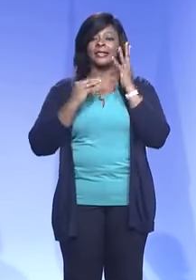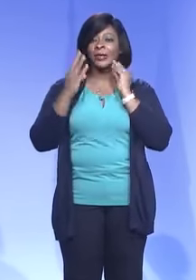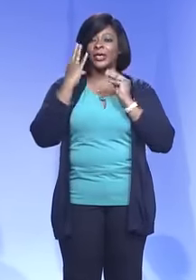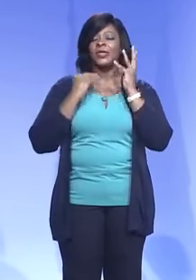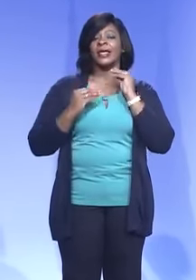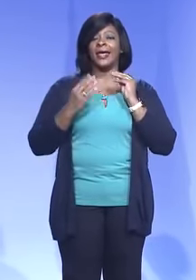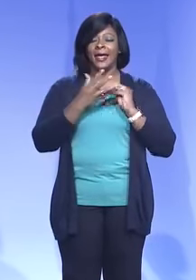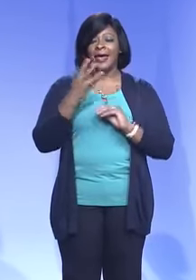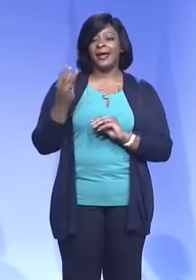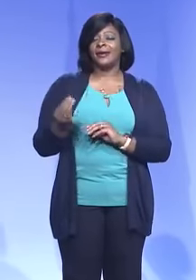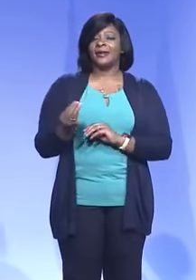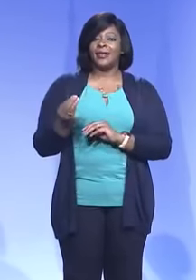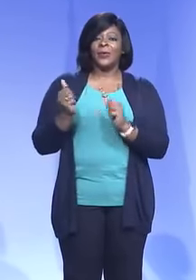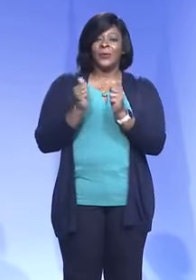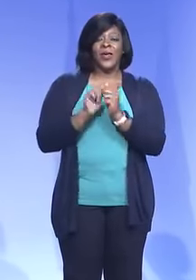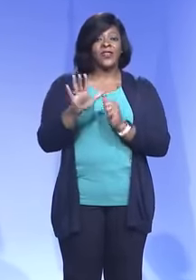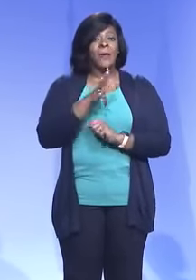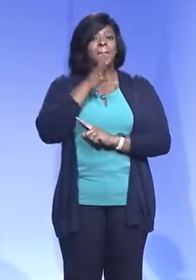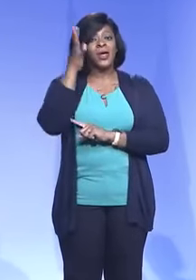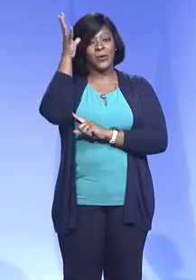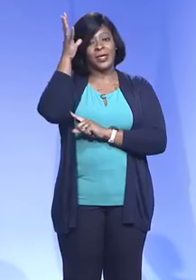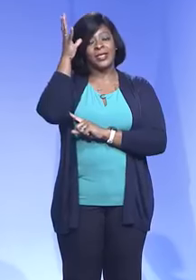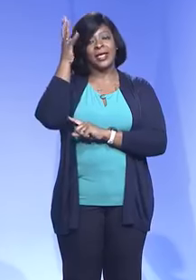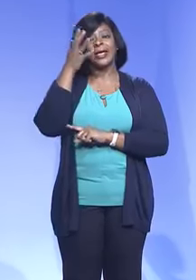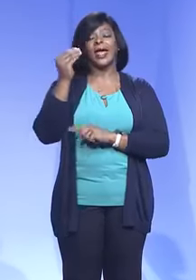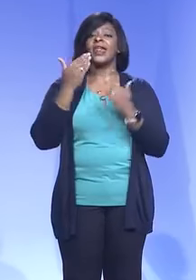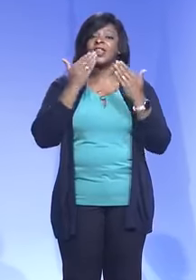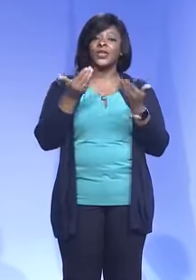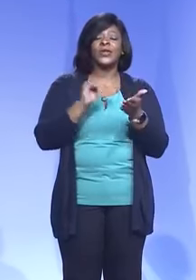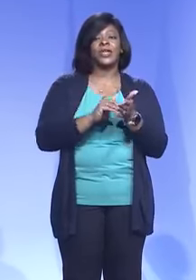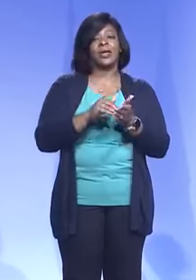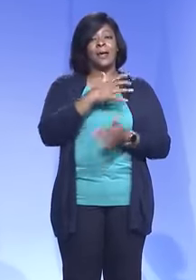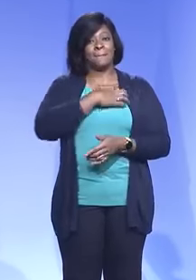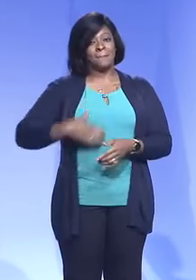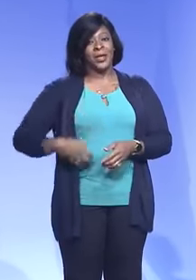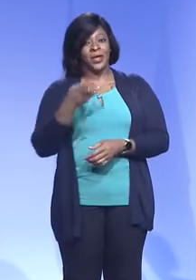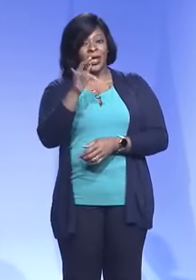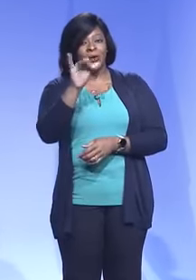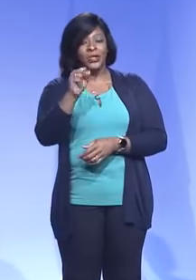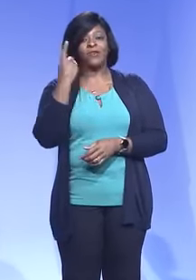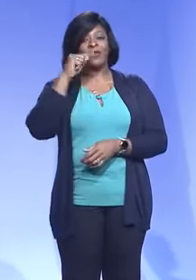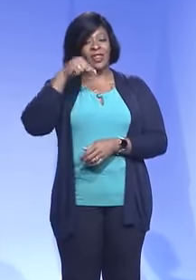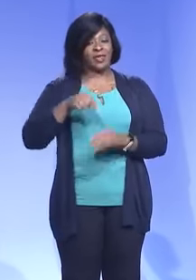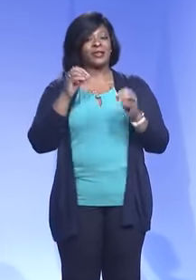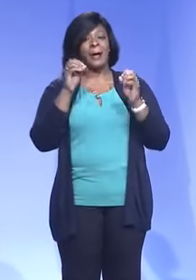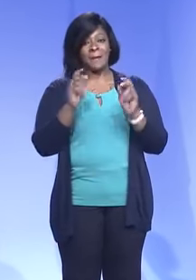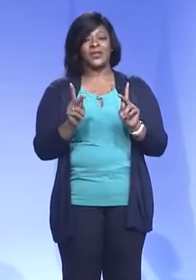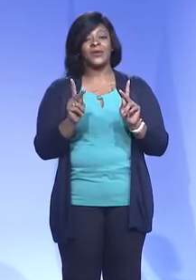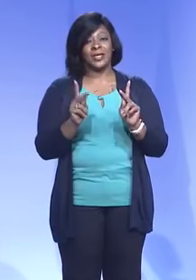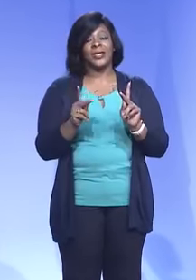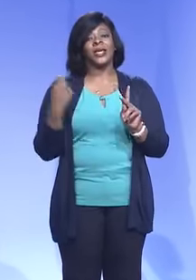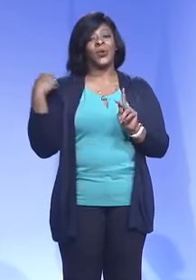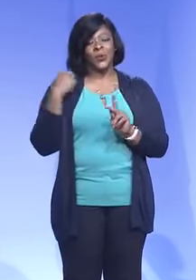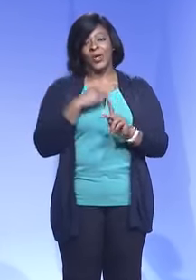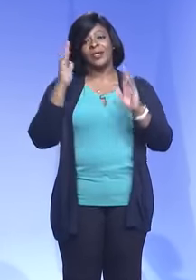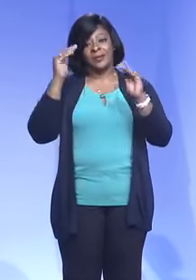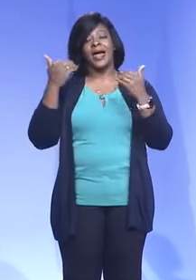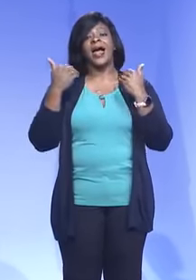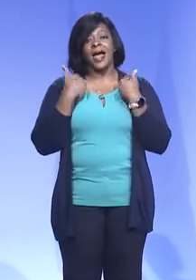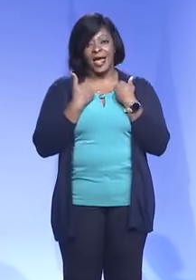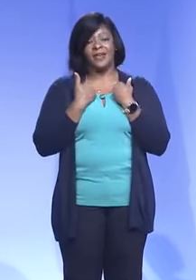experience and with their parents. And so thank you again, Mayor Harris, for this opportunity, and we expect to